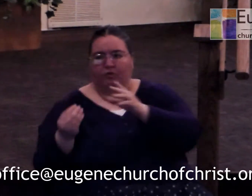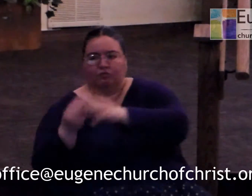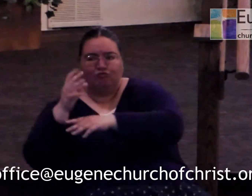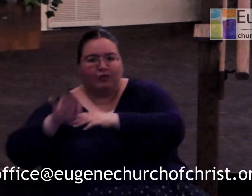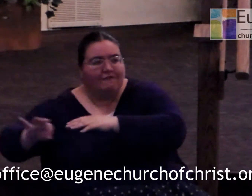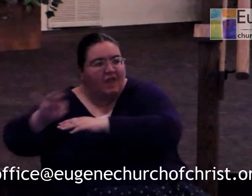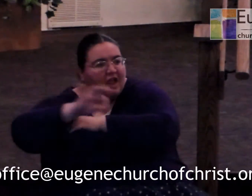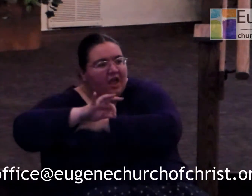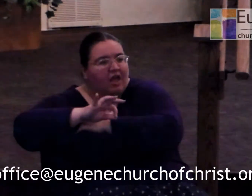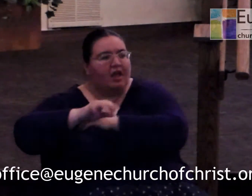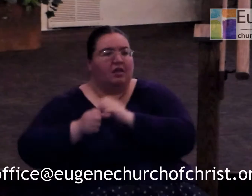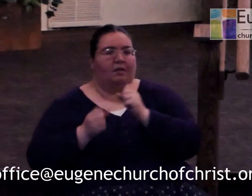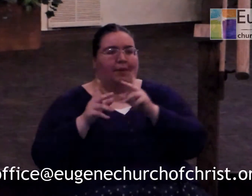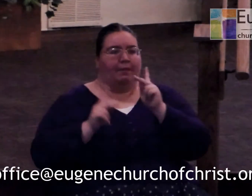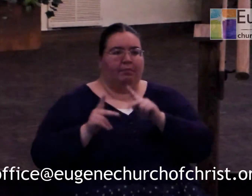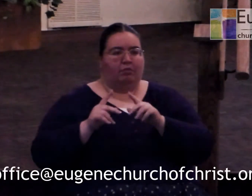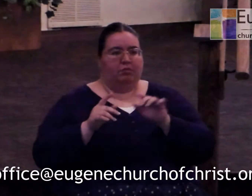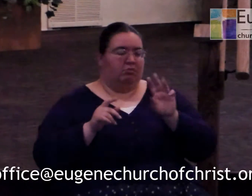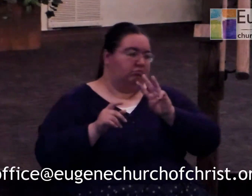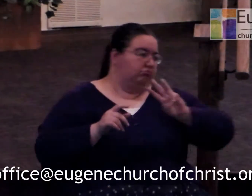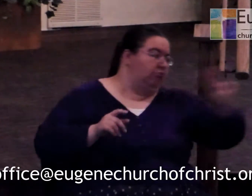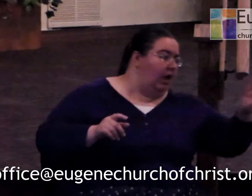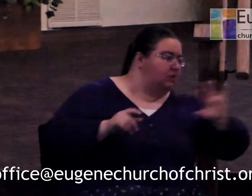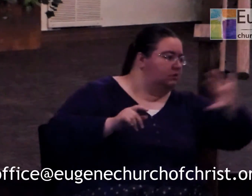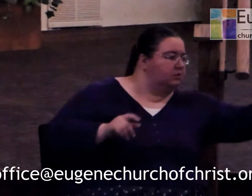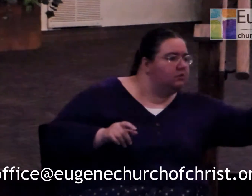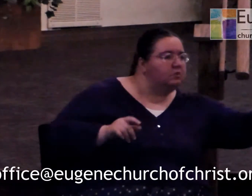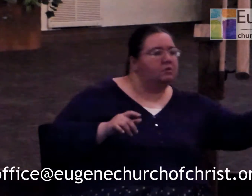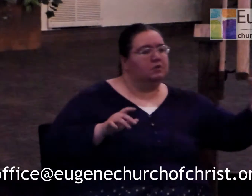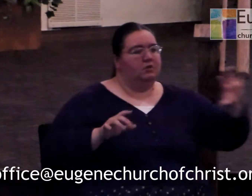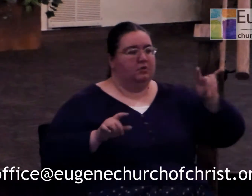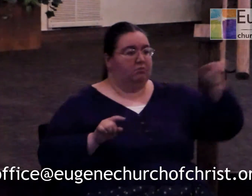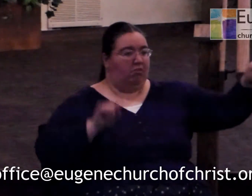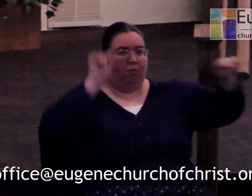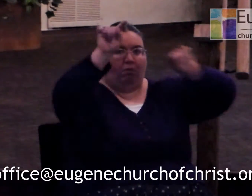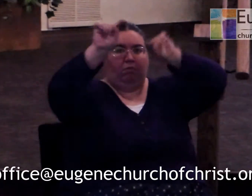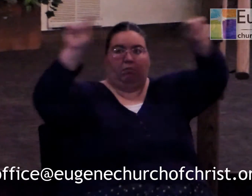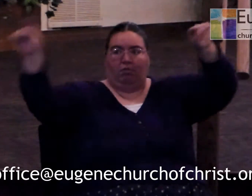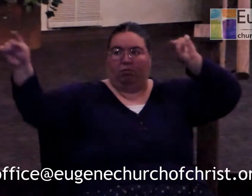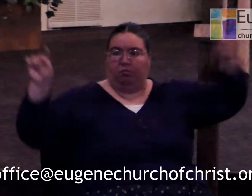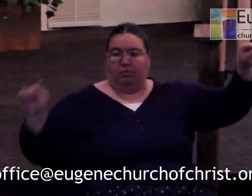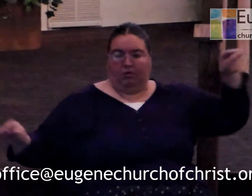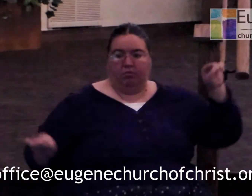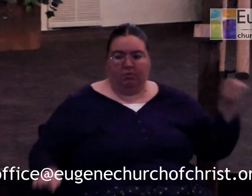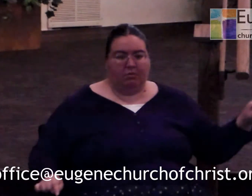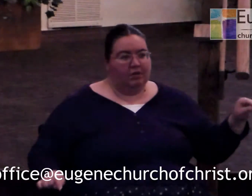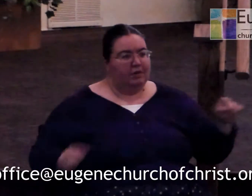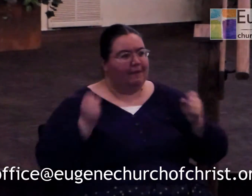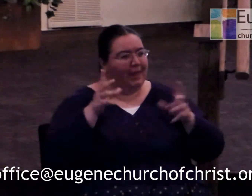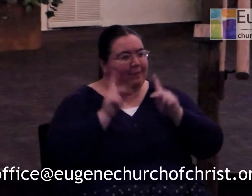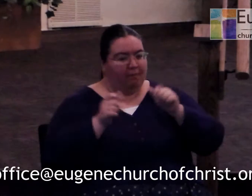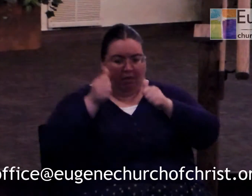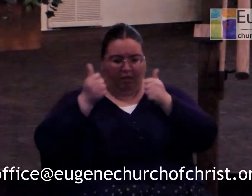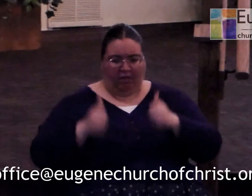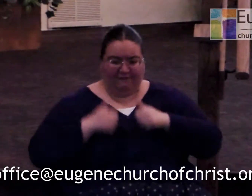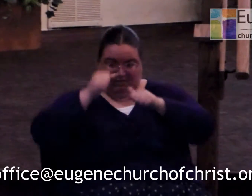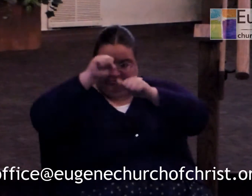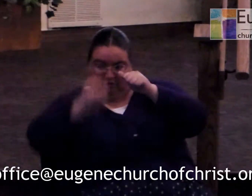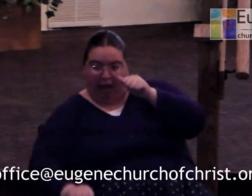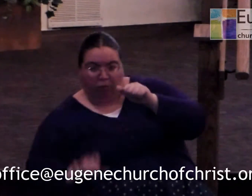that. We have folks out on the west side of town. We have people from all over the place. We have people that's quite a ways south of here. But right around this area,